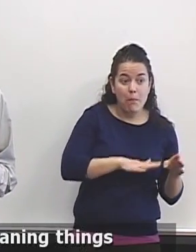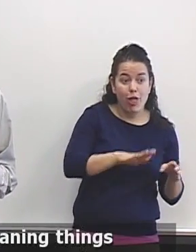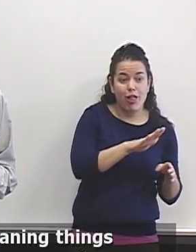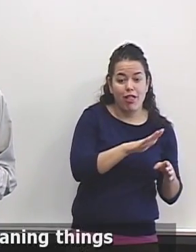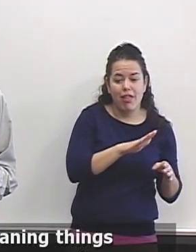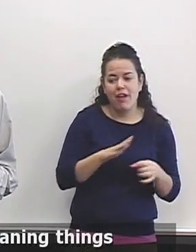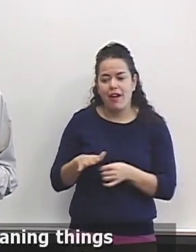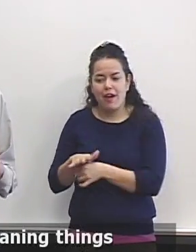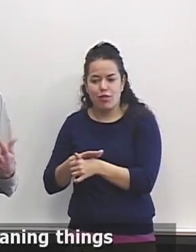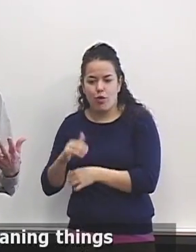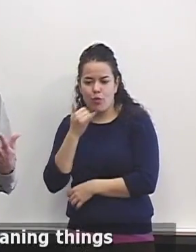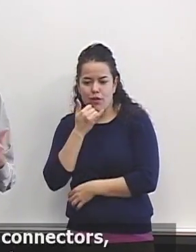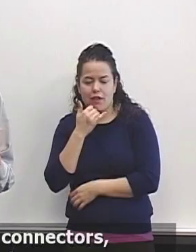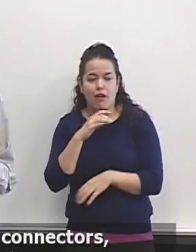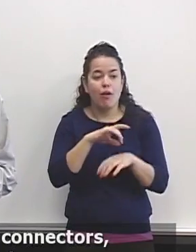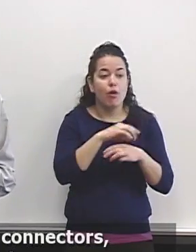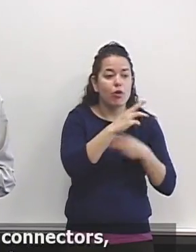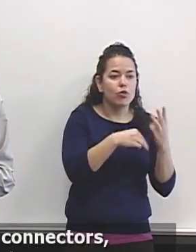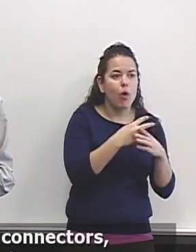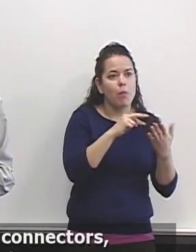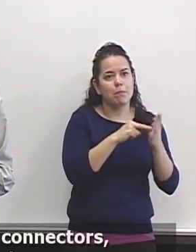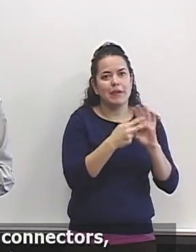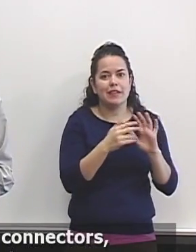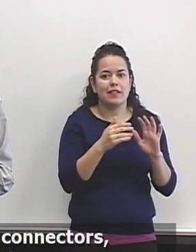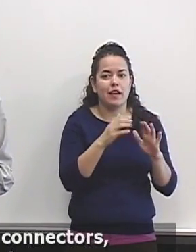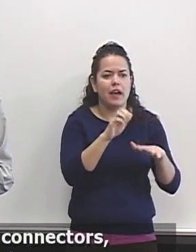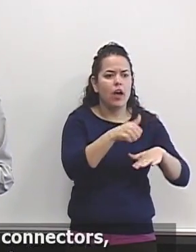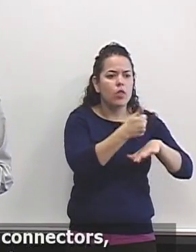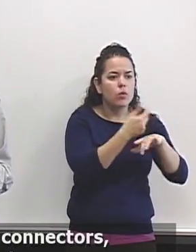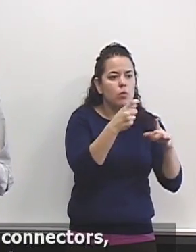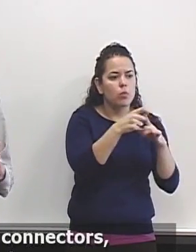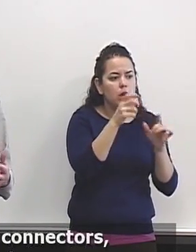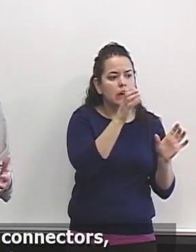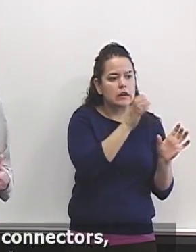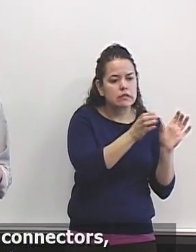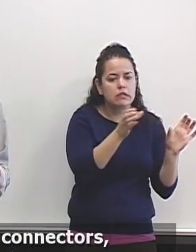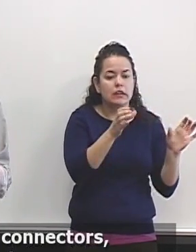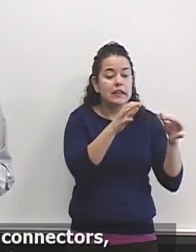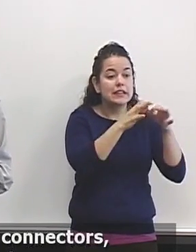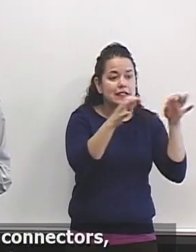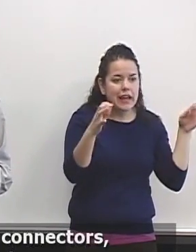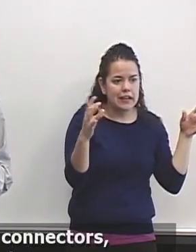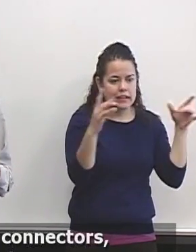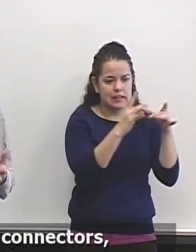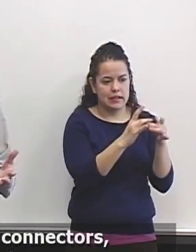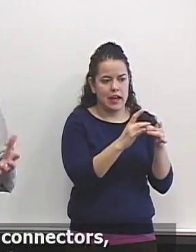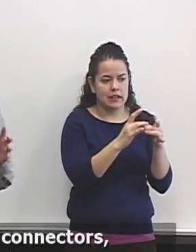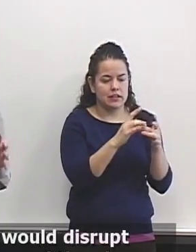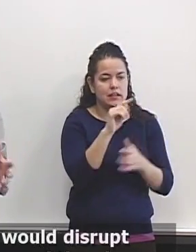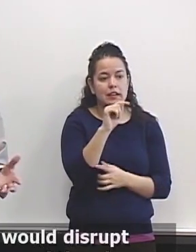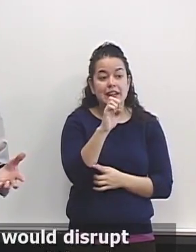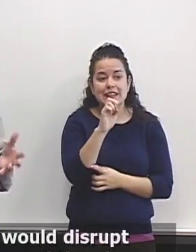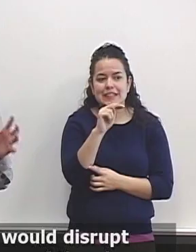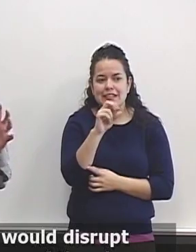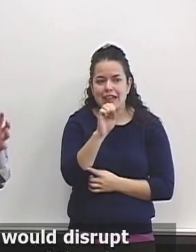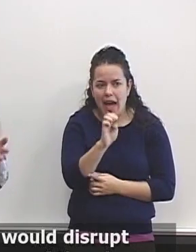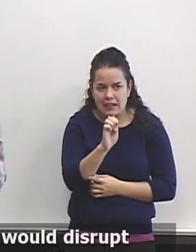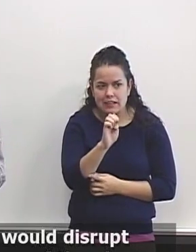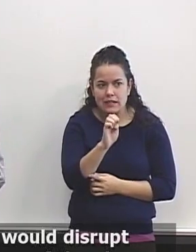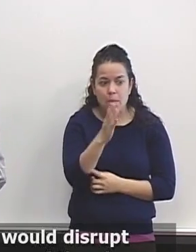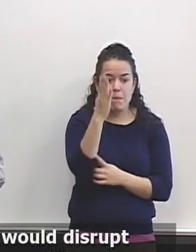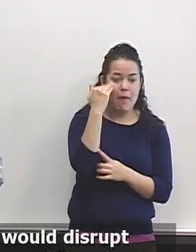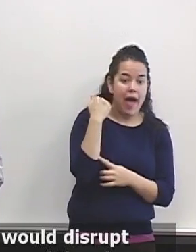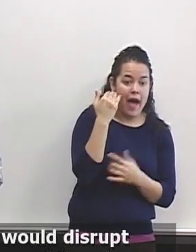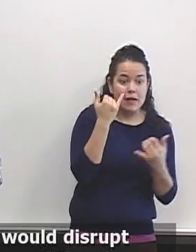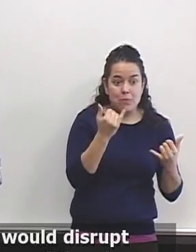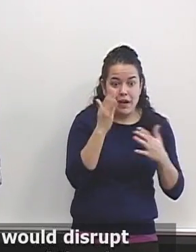like arrangement, sentence connectors, tense changes, things that would disrupt